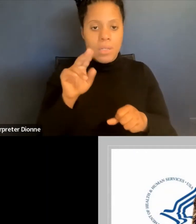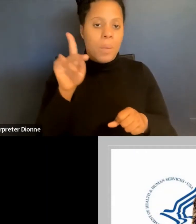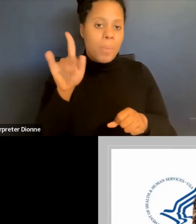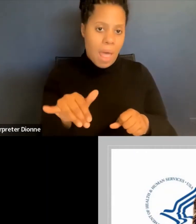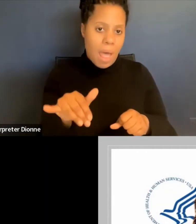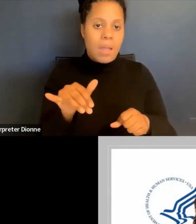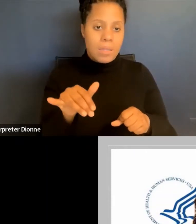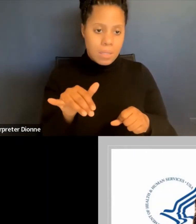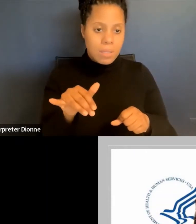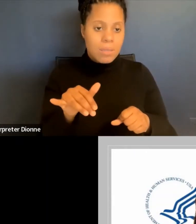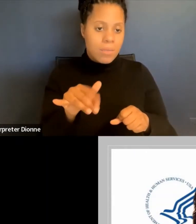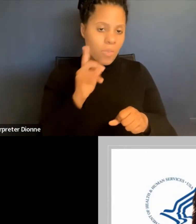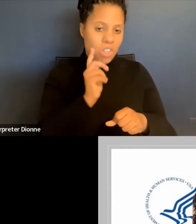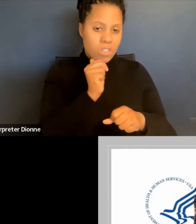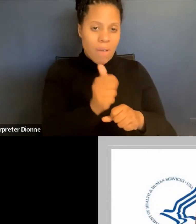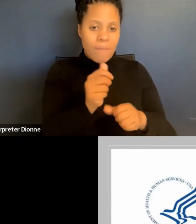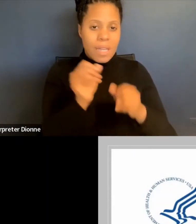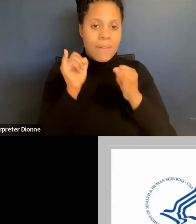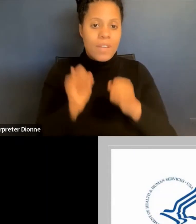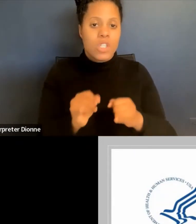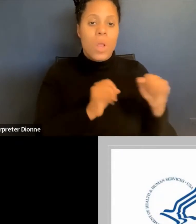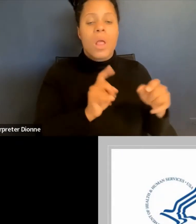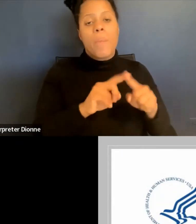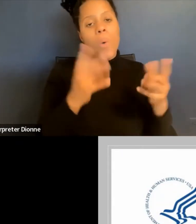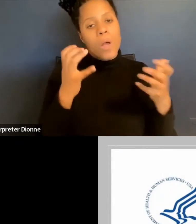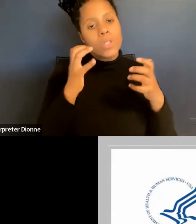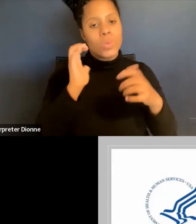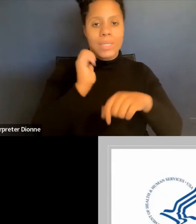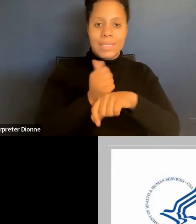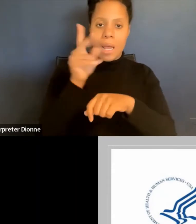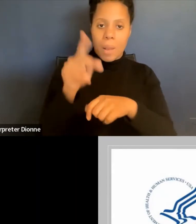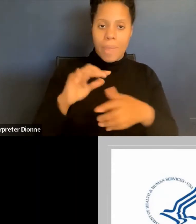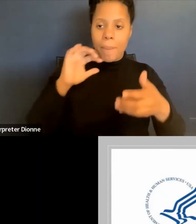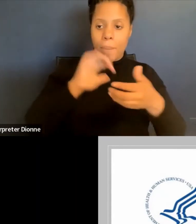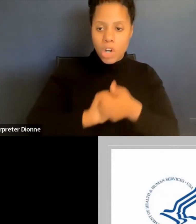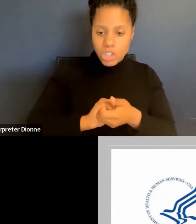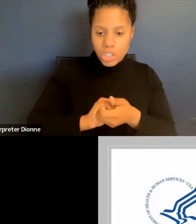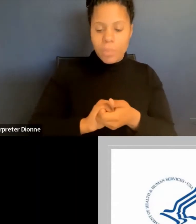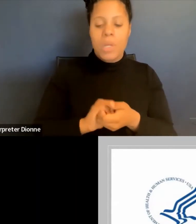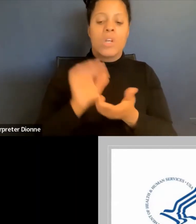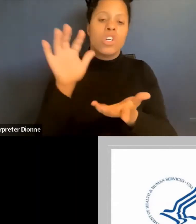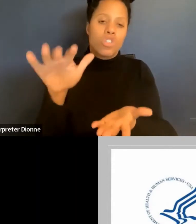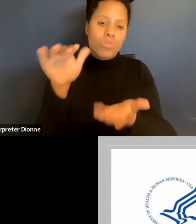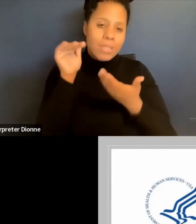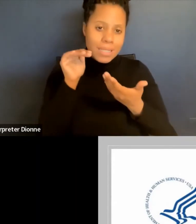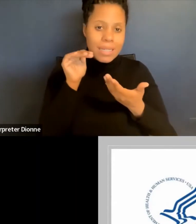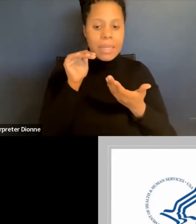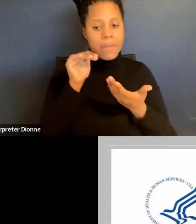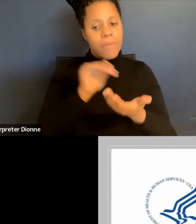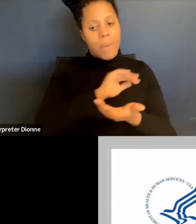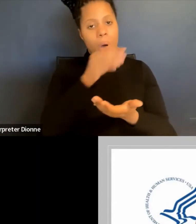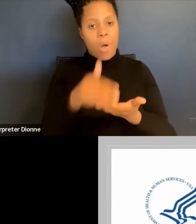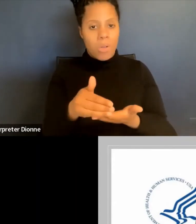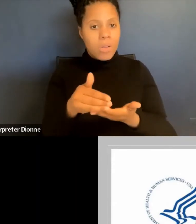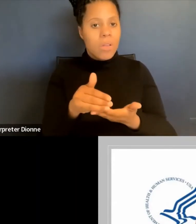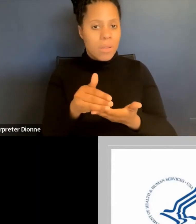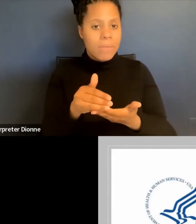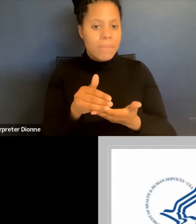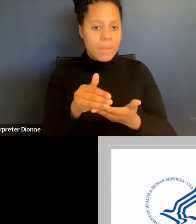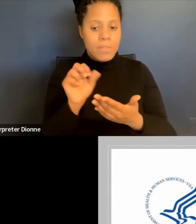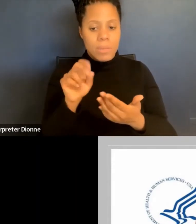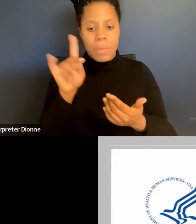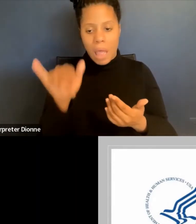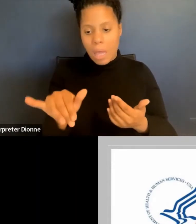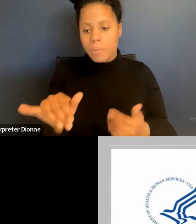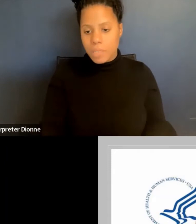up that partnership and to receive, a sort of a bulk amount of these supplies, that a partnership should be